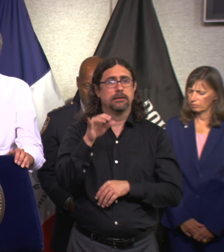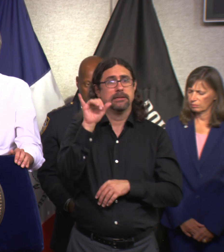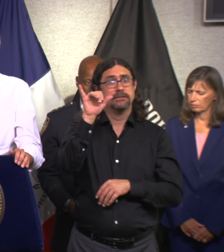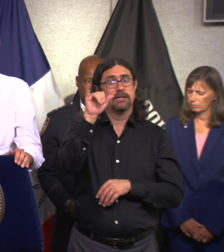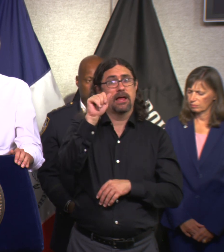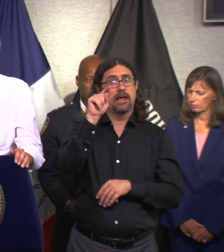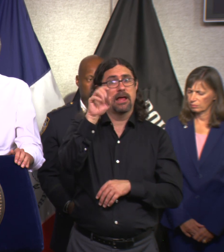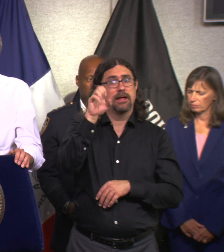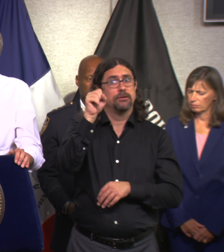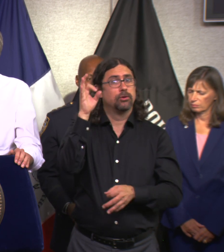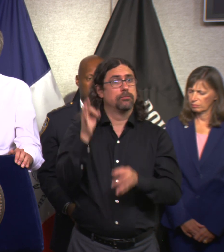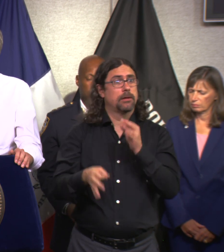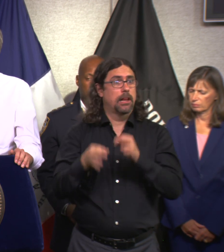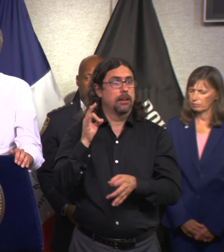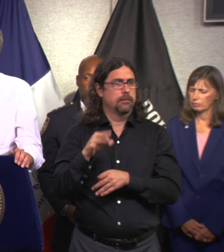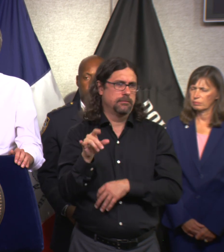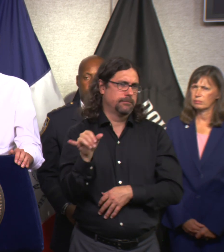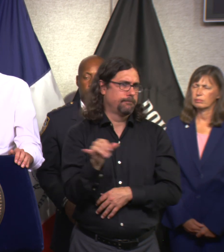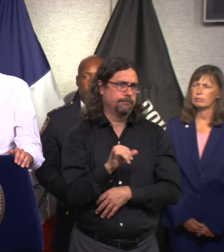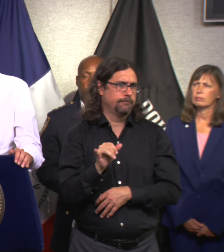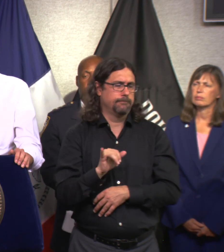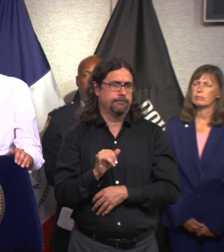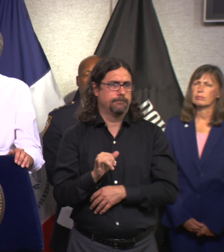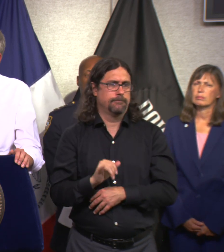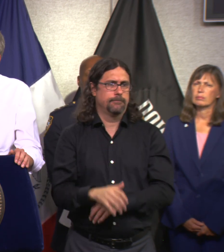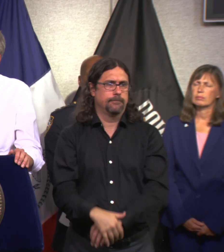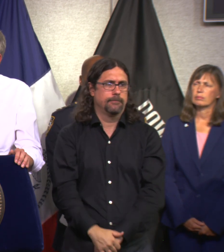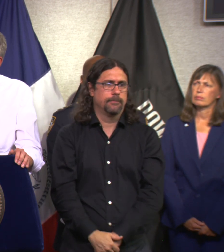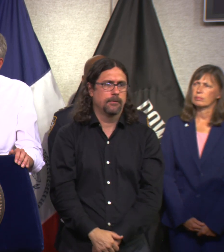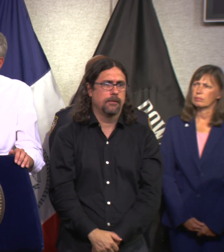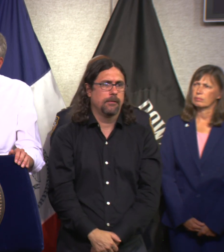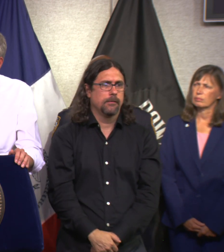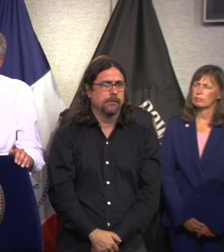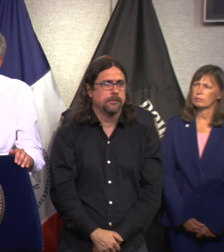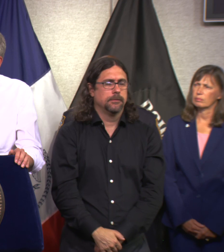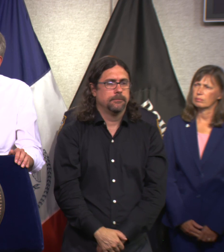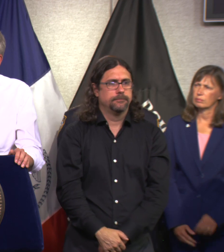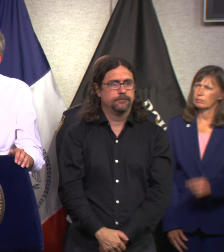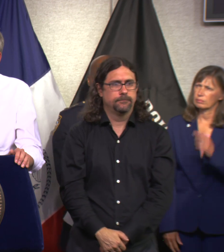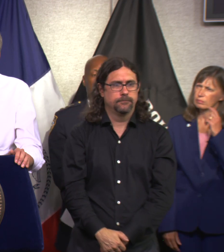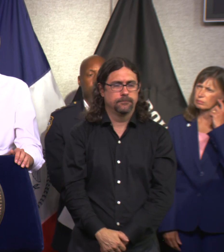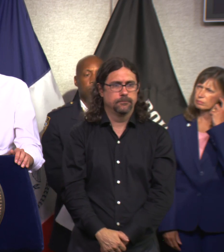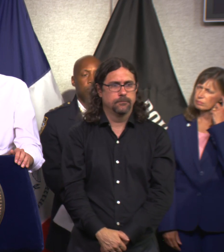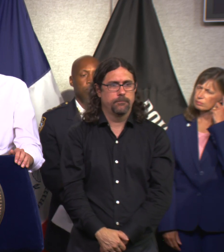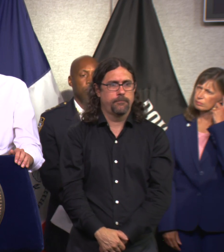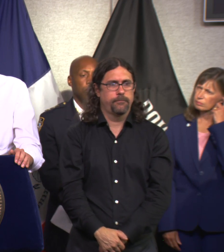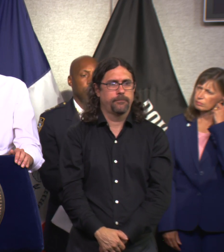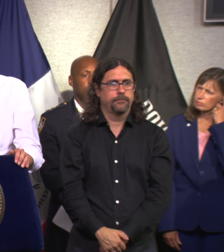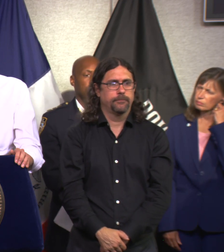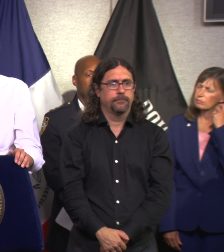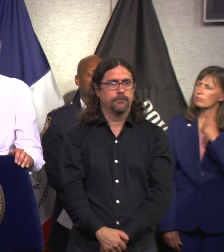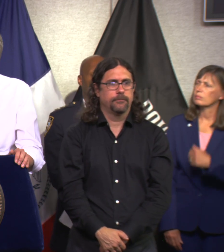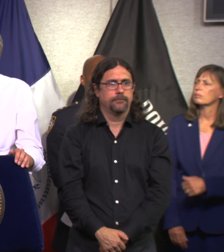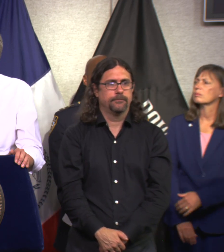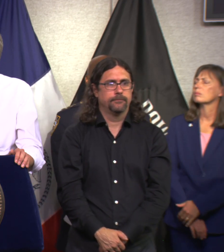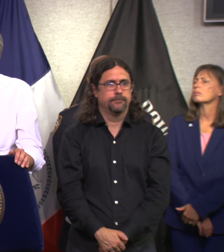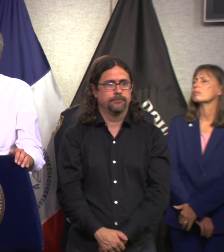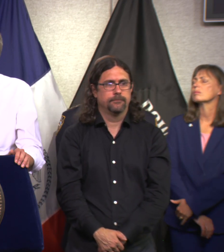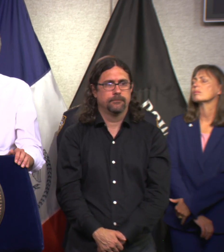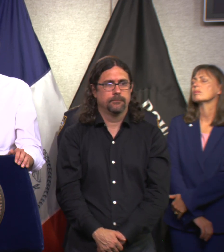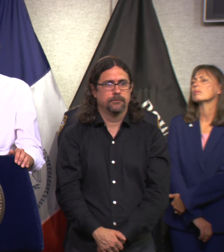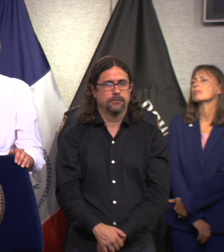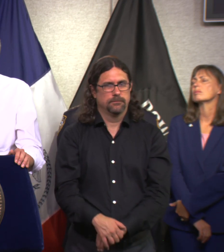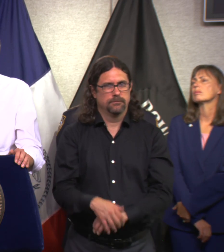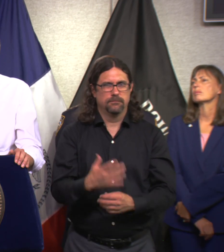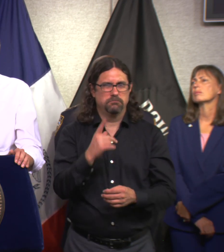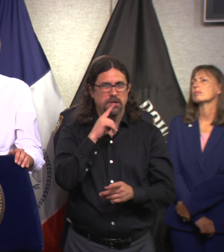been fair. You would have had every right to say, didn't you just take an action that would have undermined their potential action? It's all horrible. It's